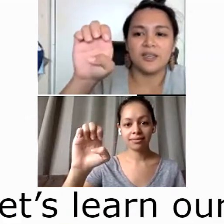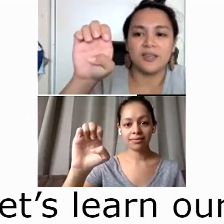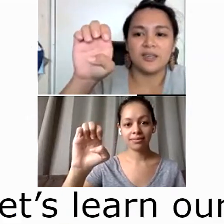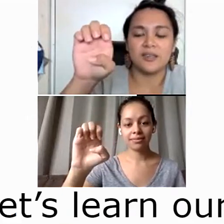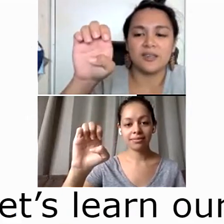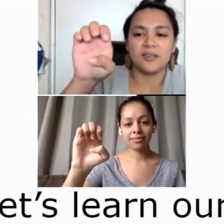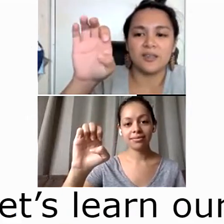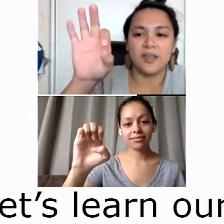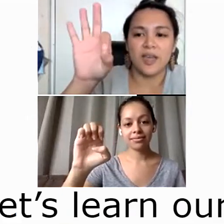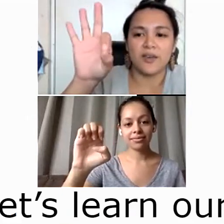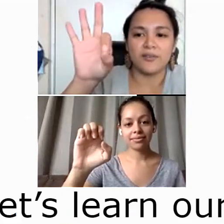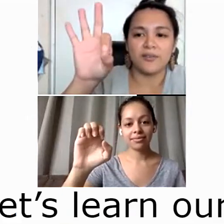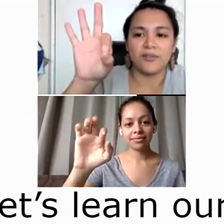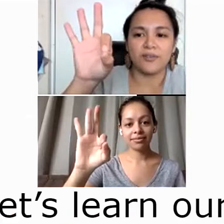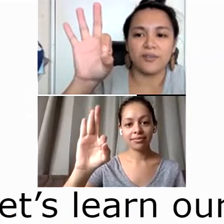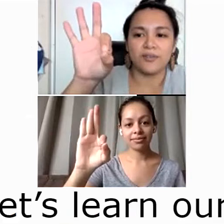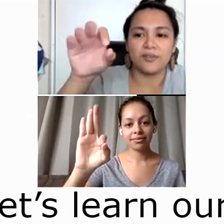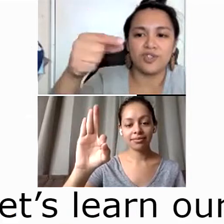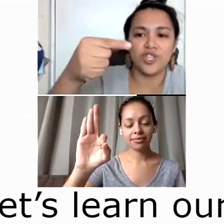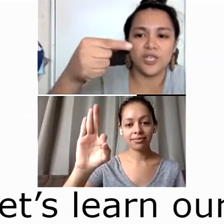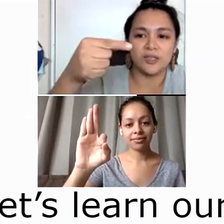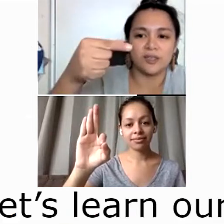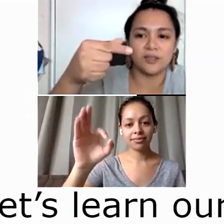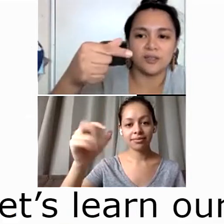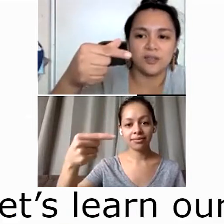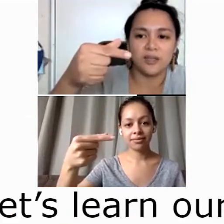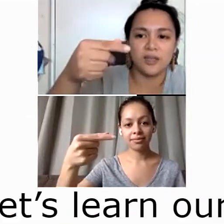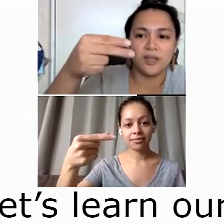E, F, G,